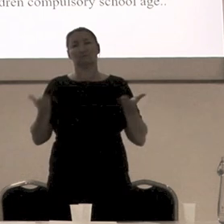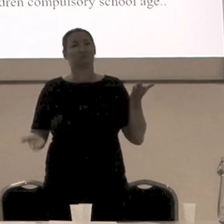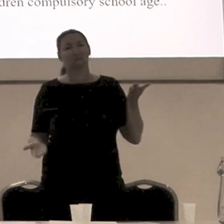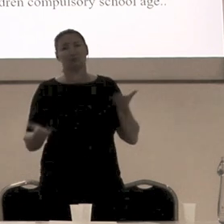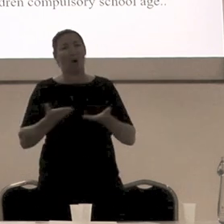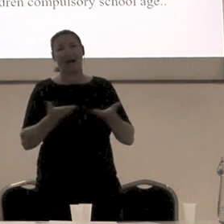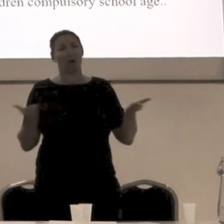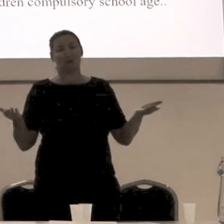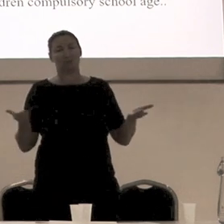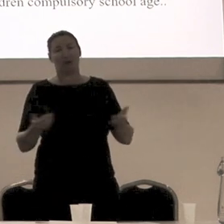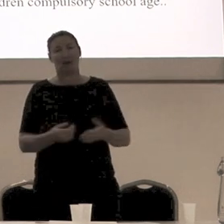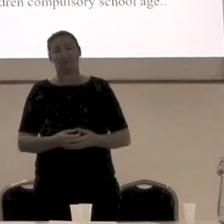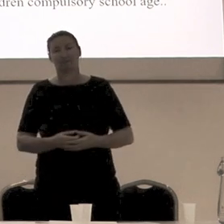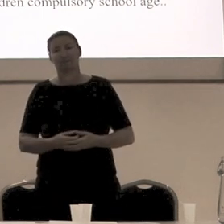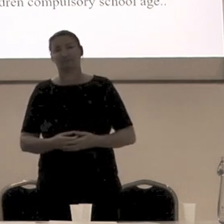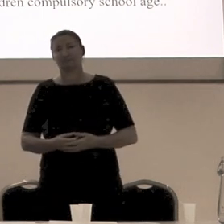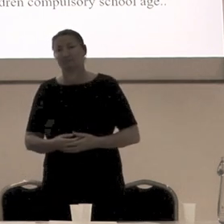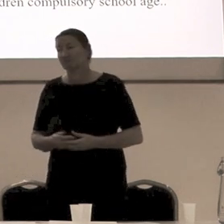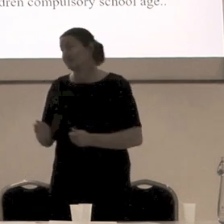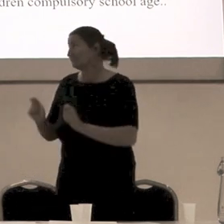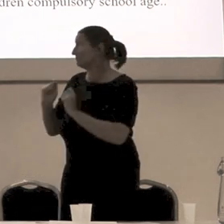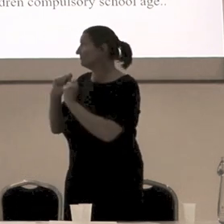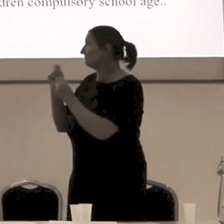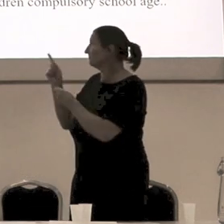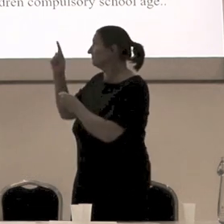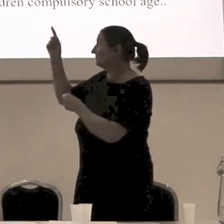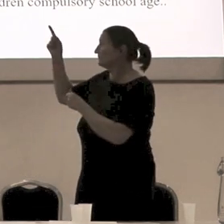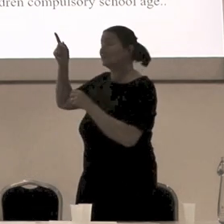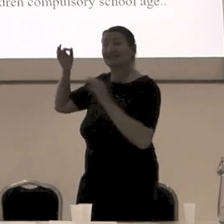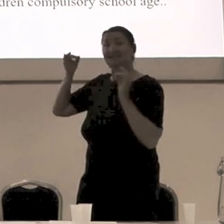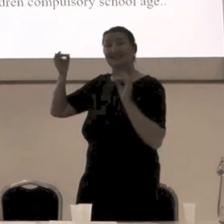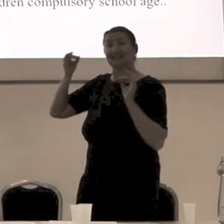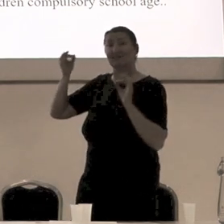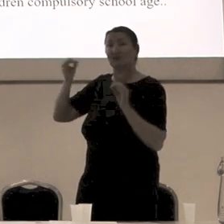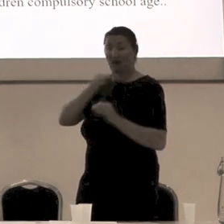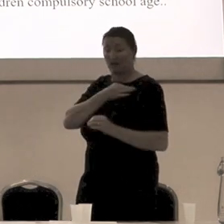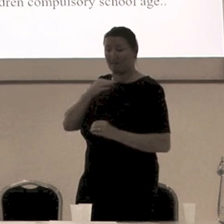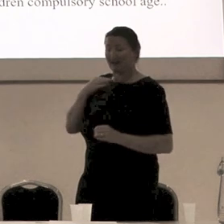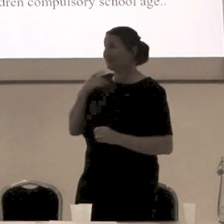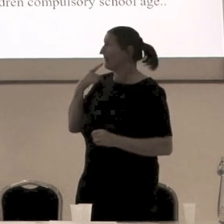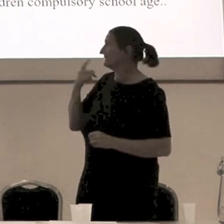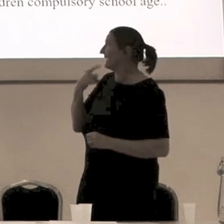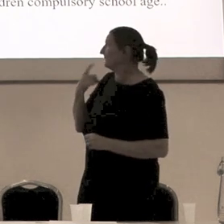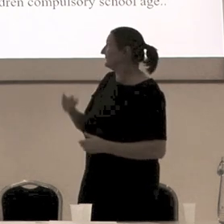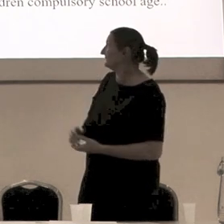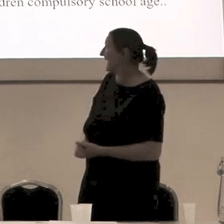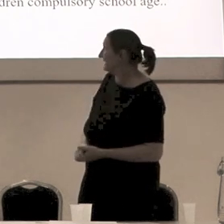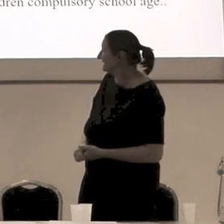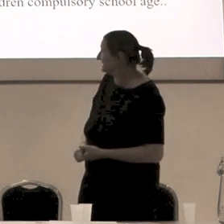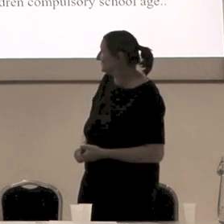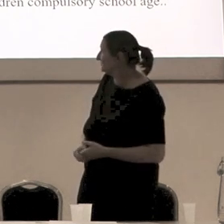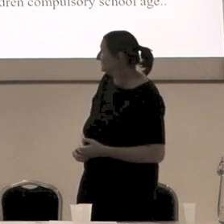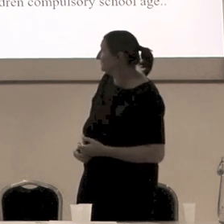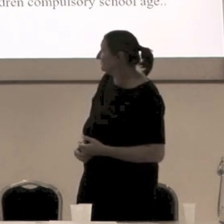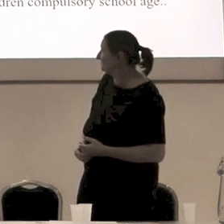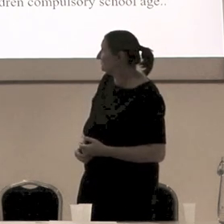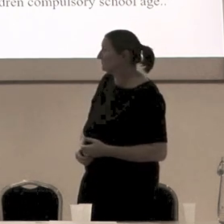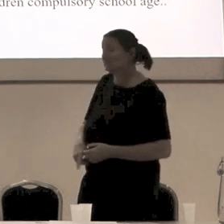certificate here for a young woman who was in one of these schools, and it says she is